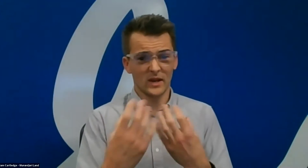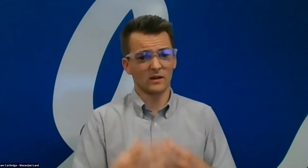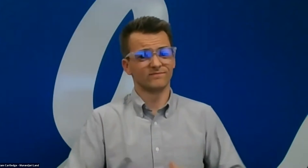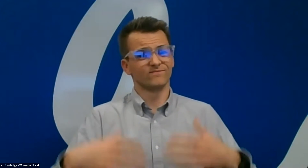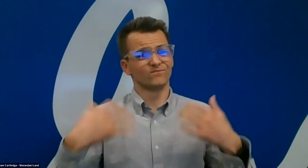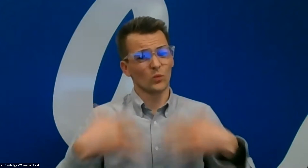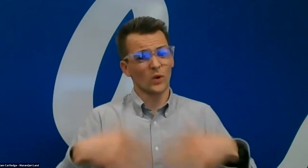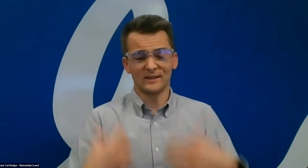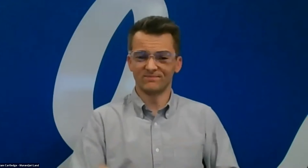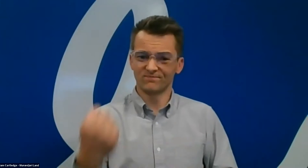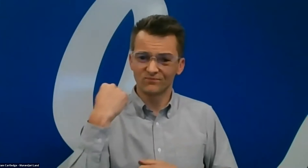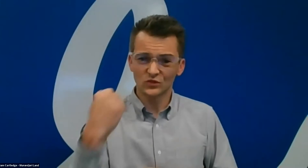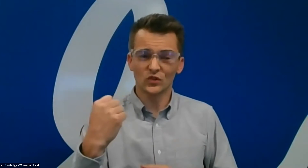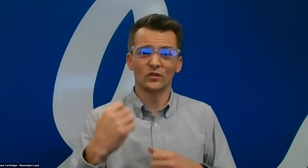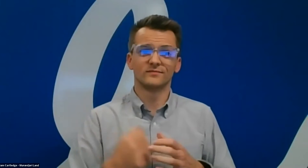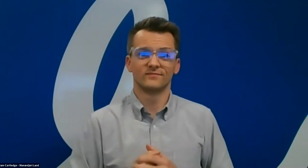community.